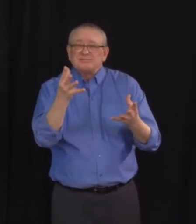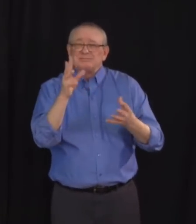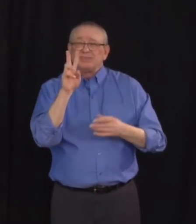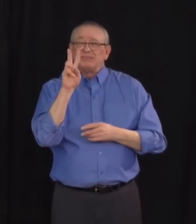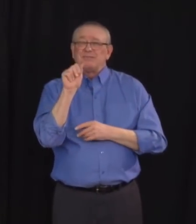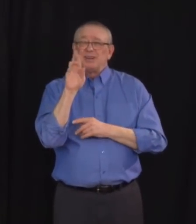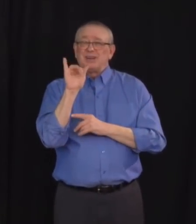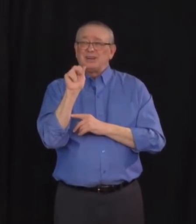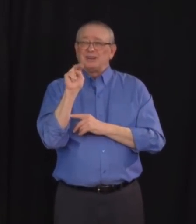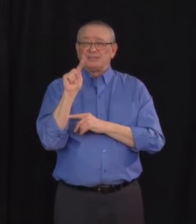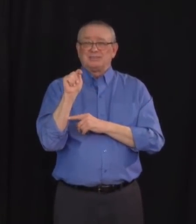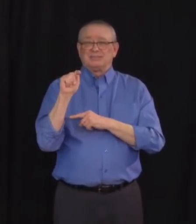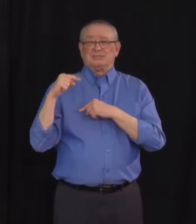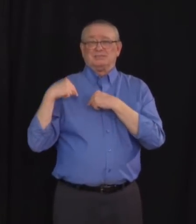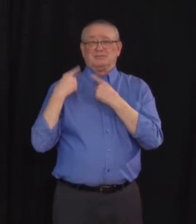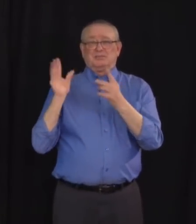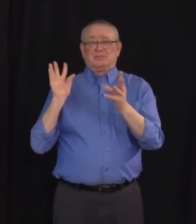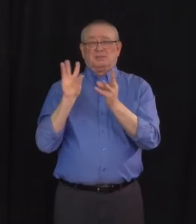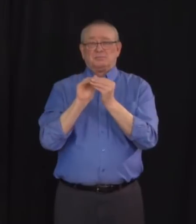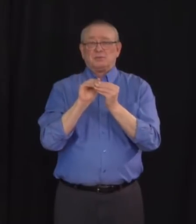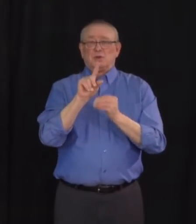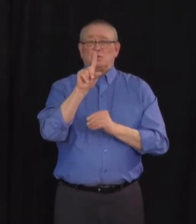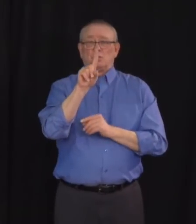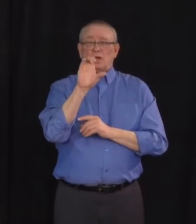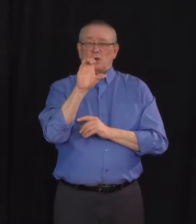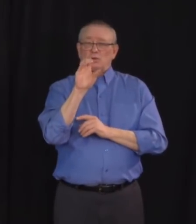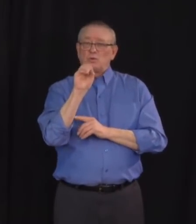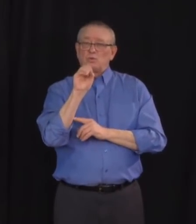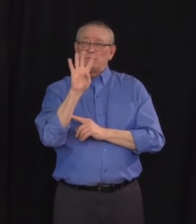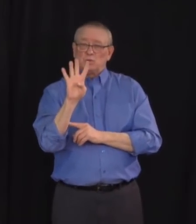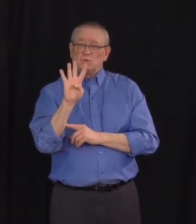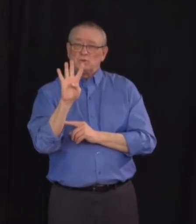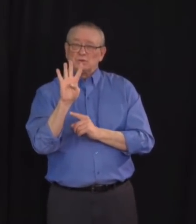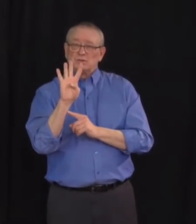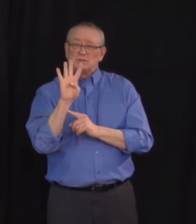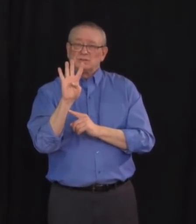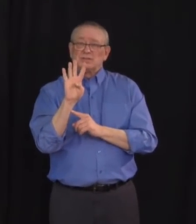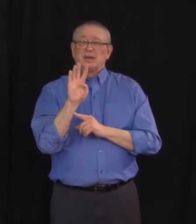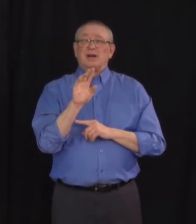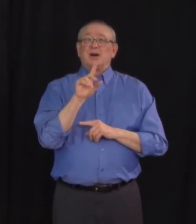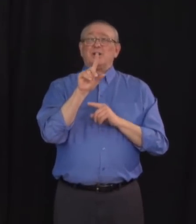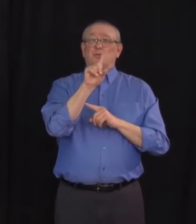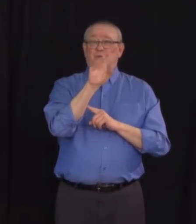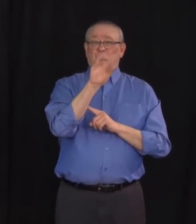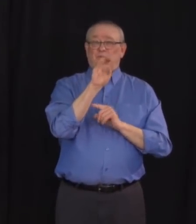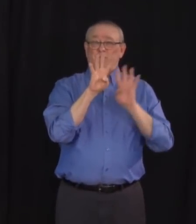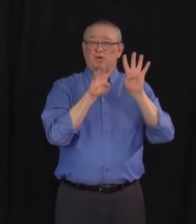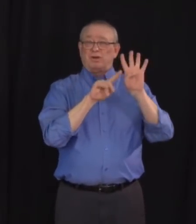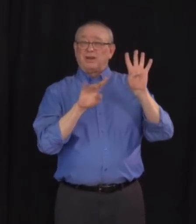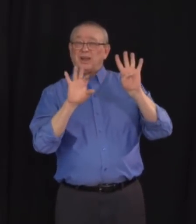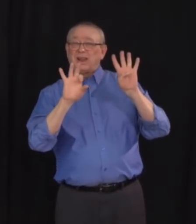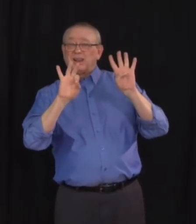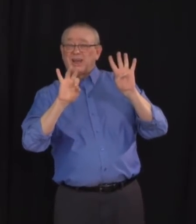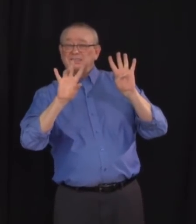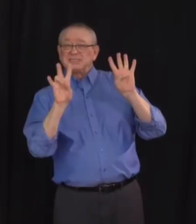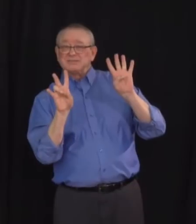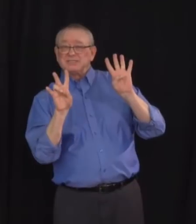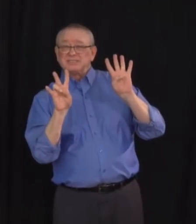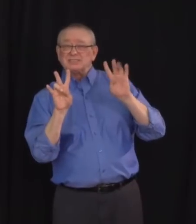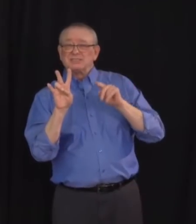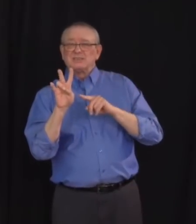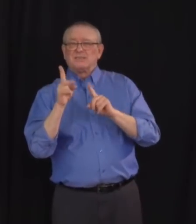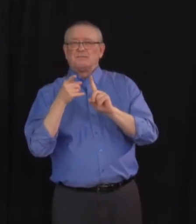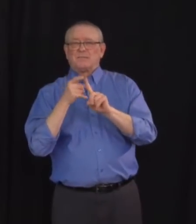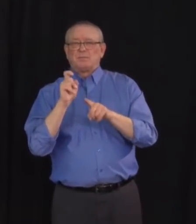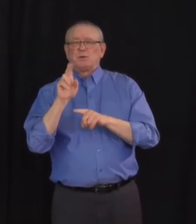been B117, the strain first identified in the UK, and 7 have been 501Y-V2, the